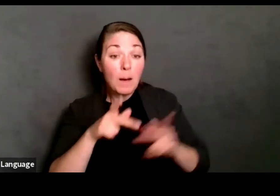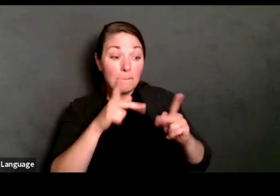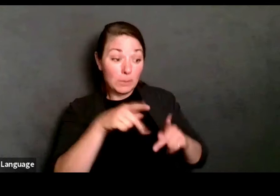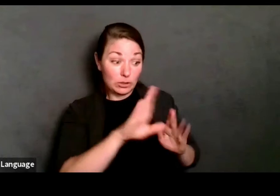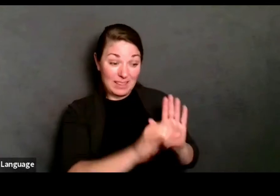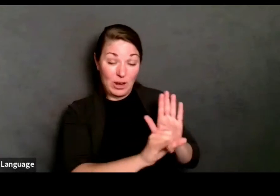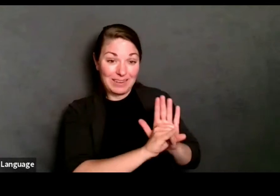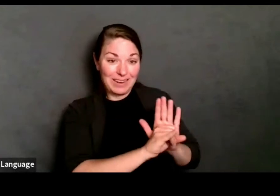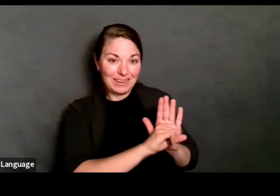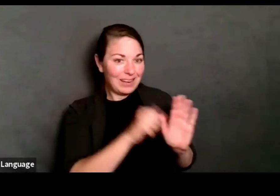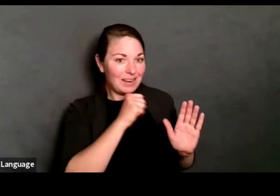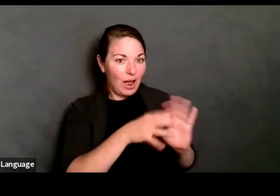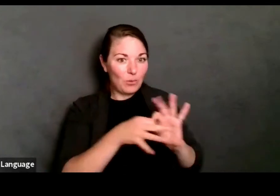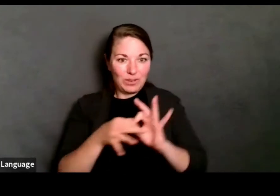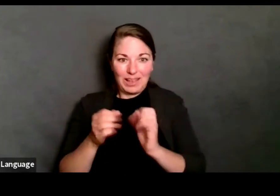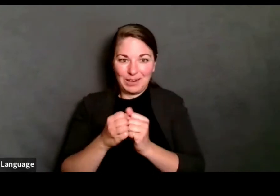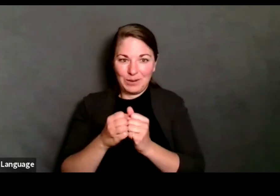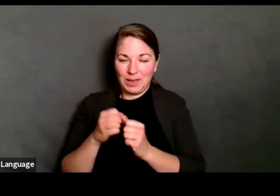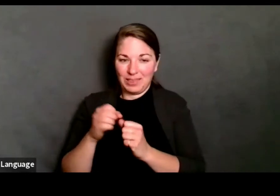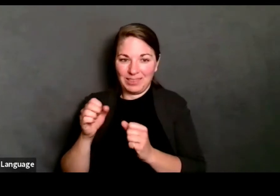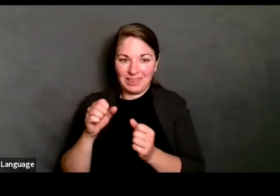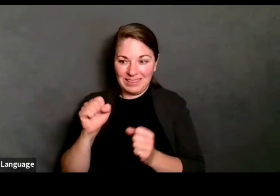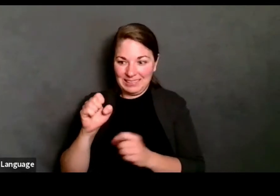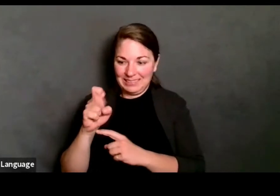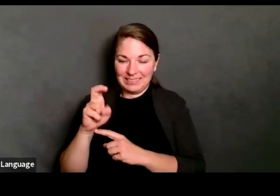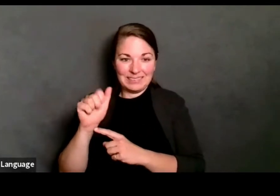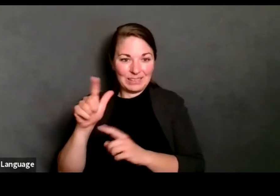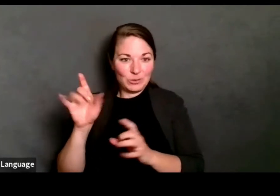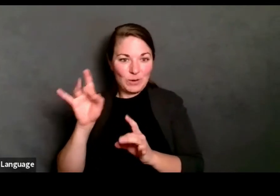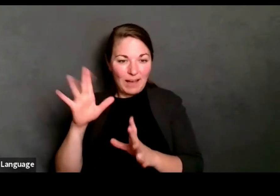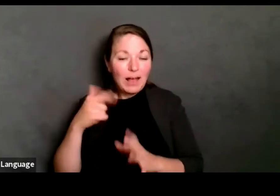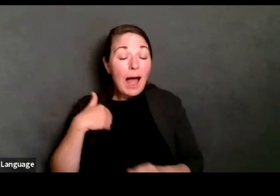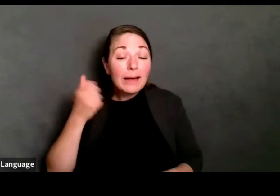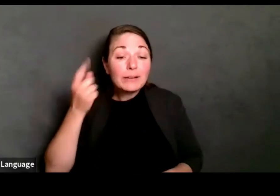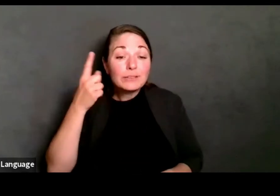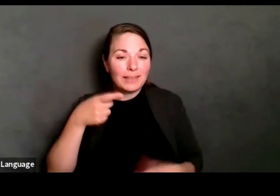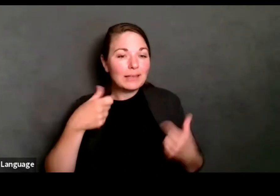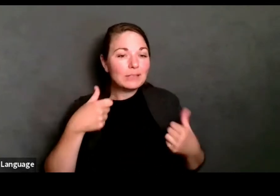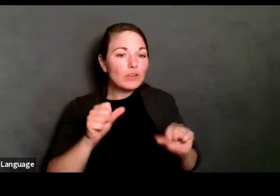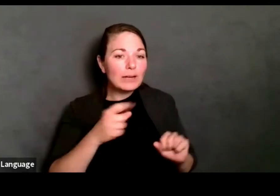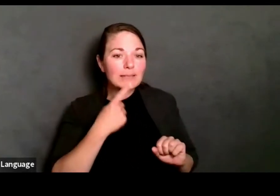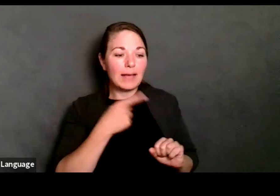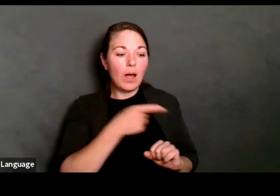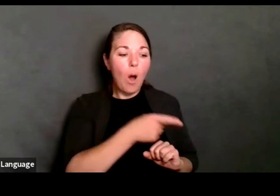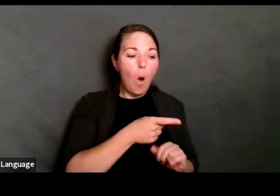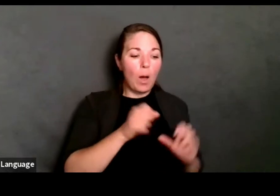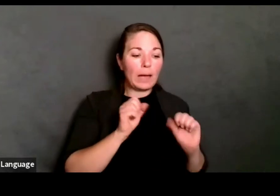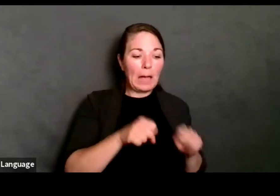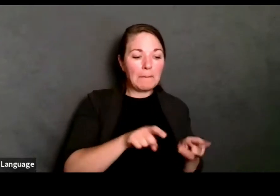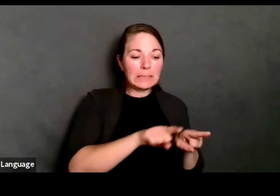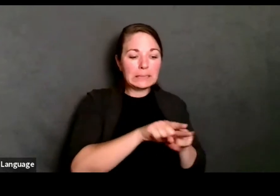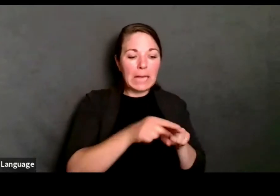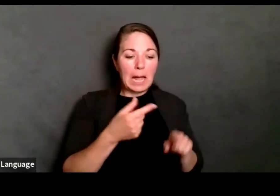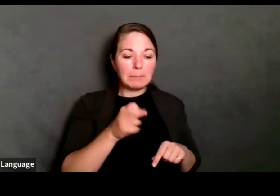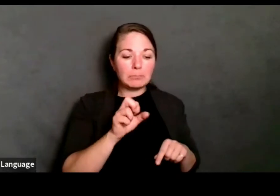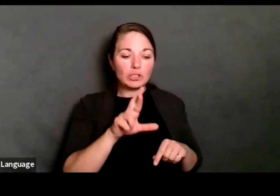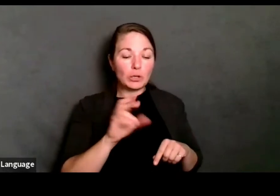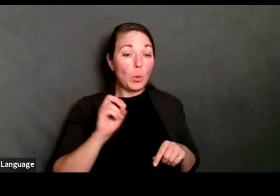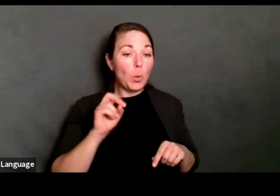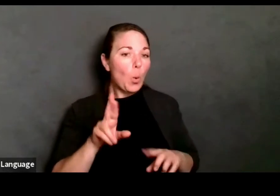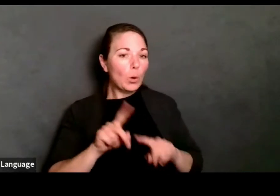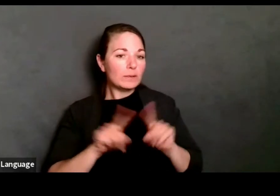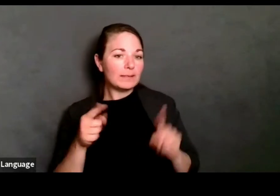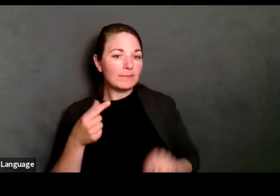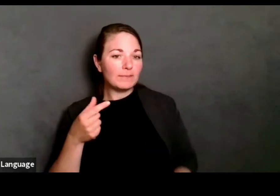I understand that this definition is trying to articulate that sexual violence can occur when the perpetrator is the same or a different gender from the survivor, and that